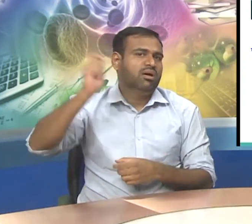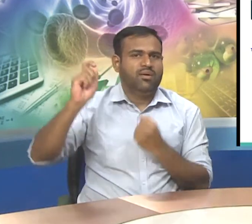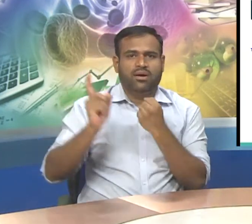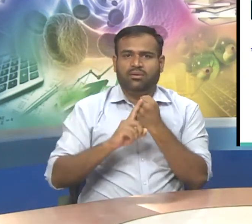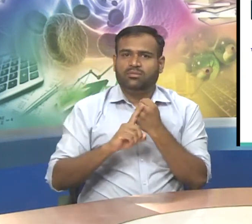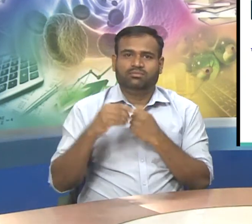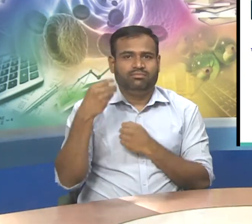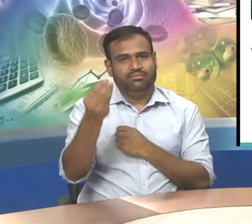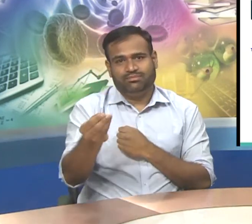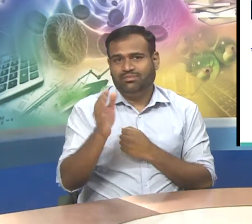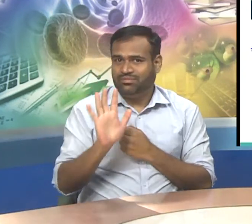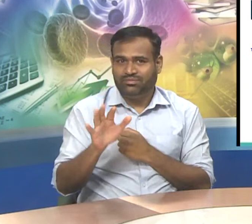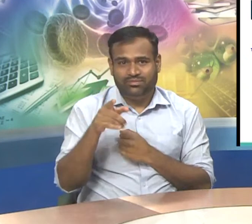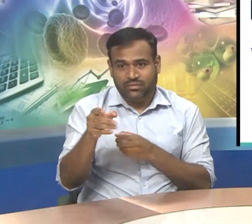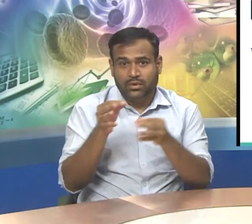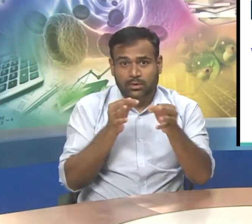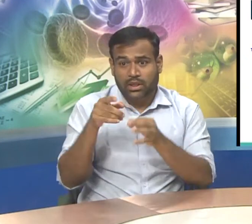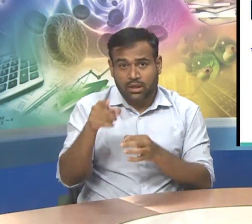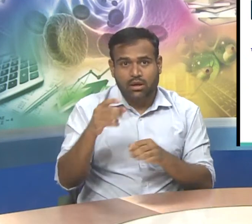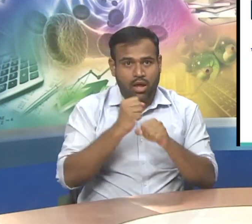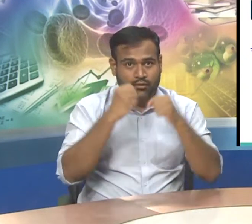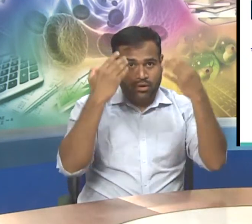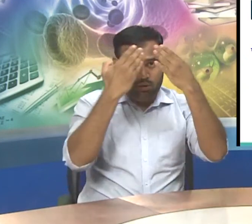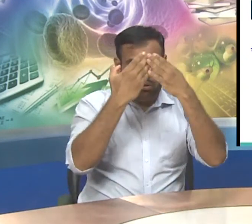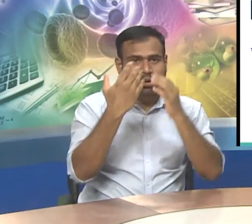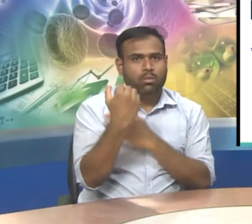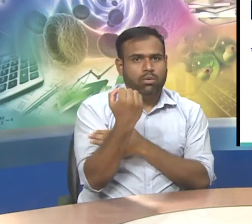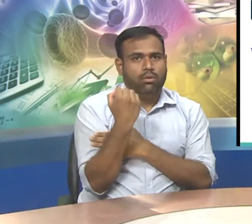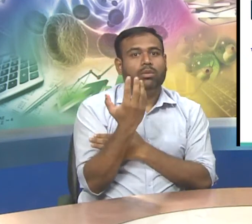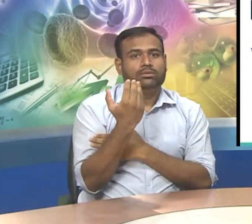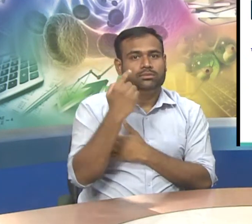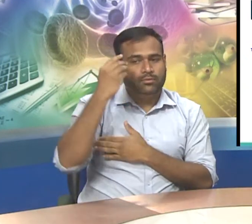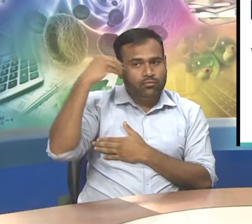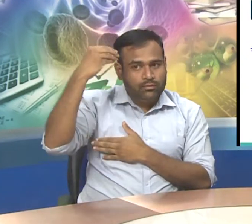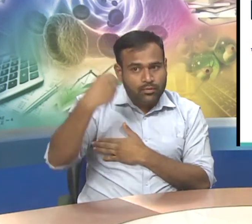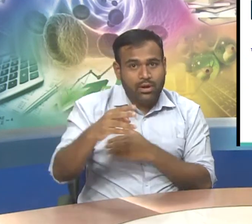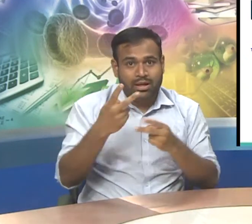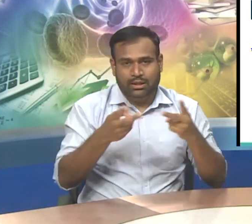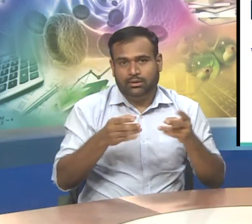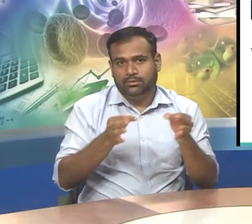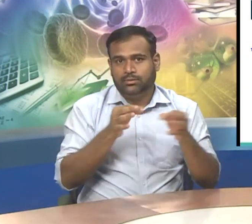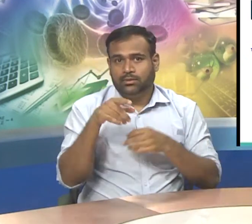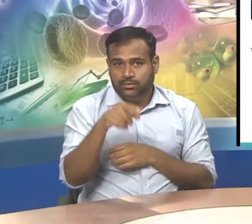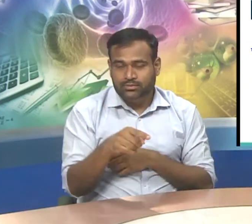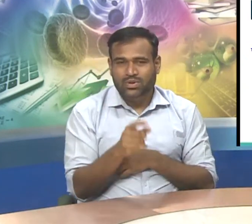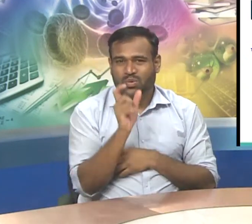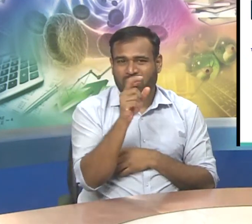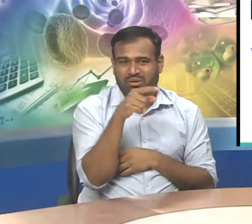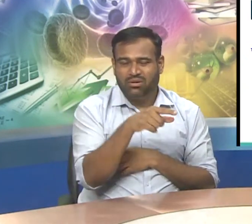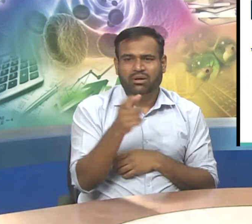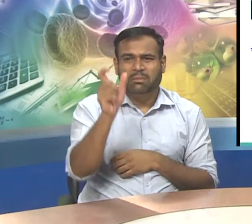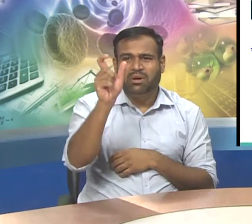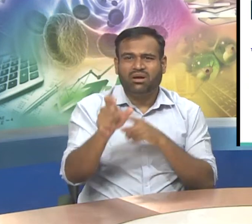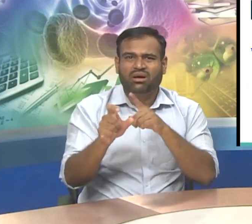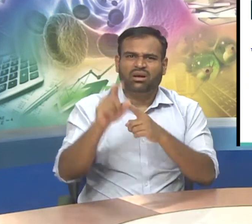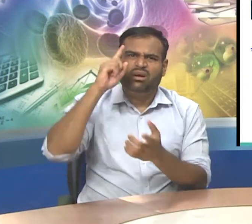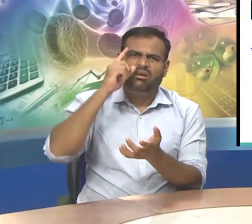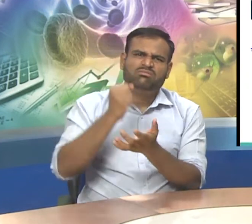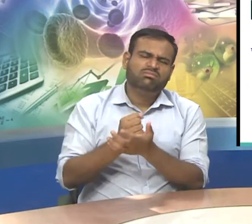suspend, remit, or commute the sentence of any person who is convicted by the courts of